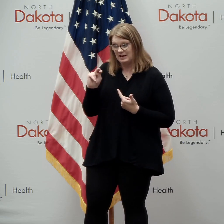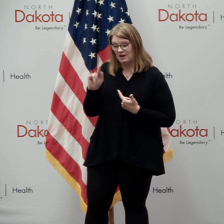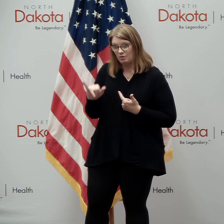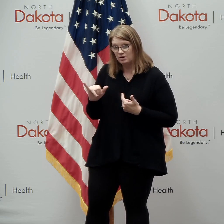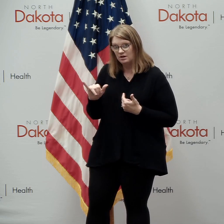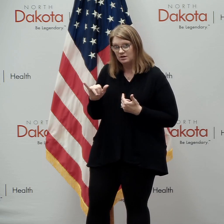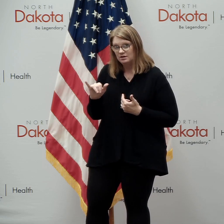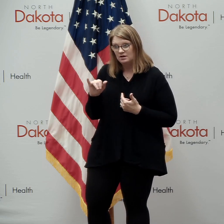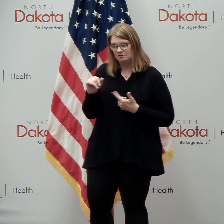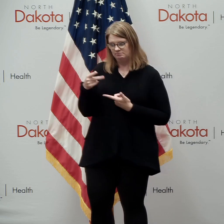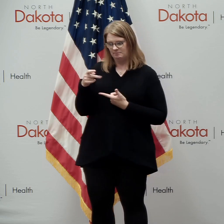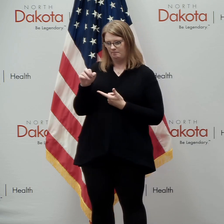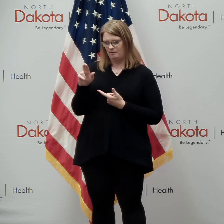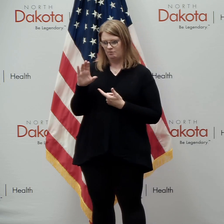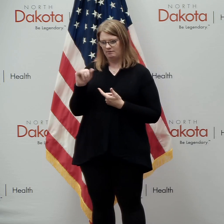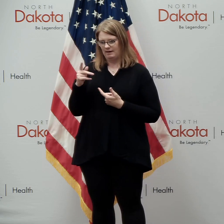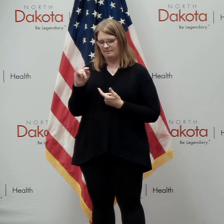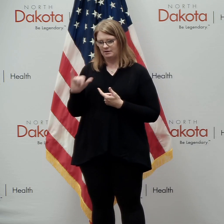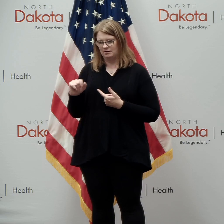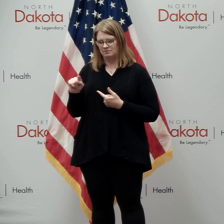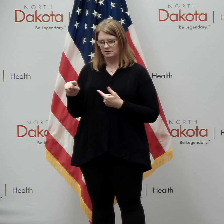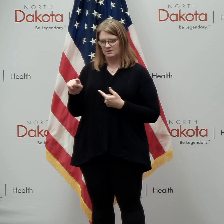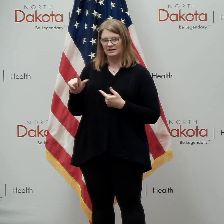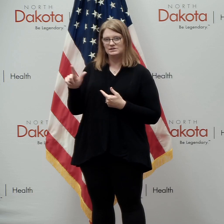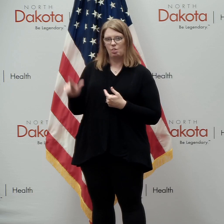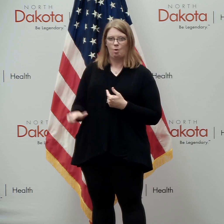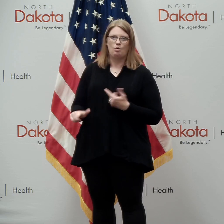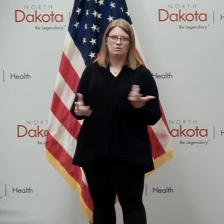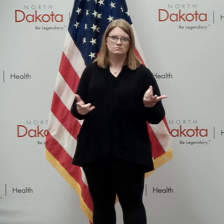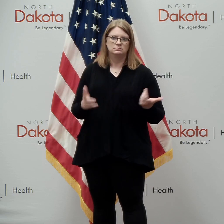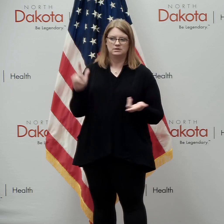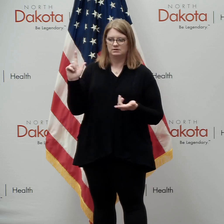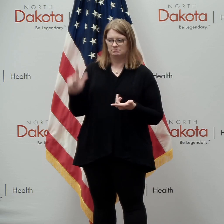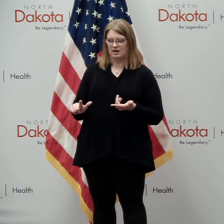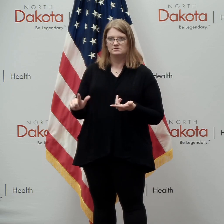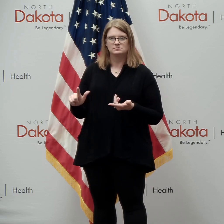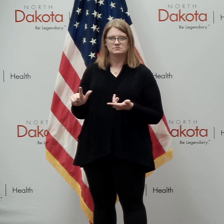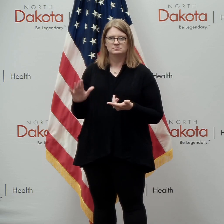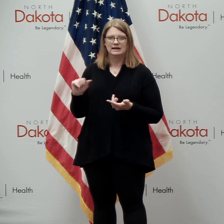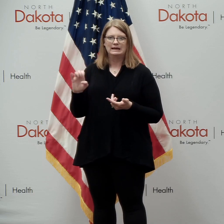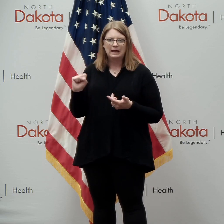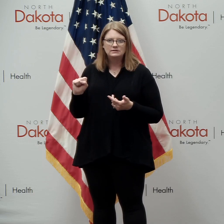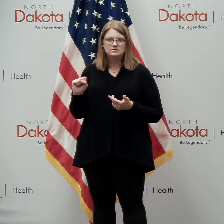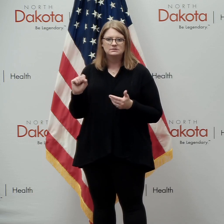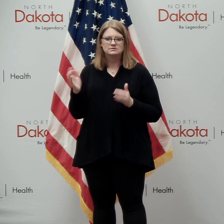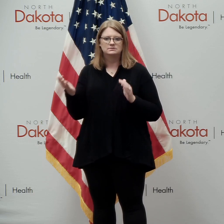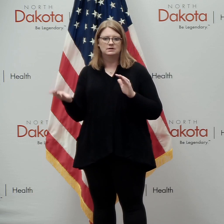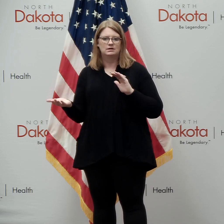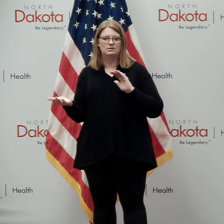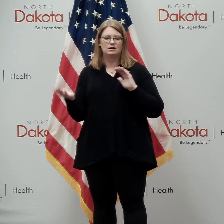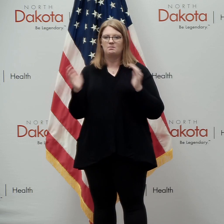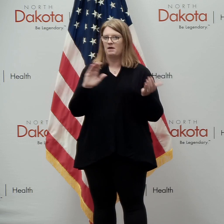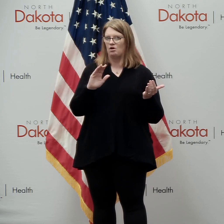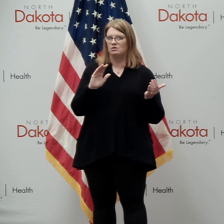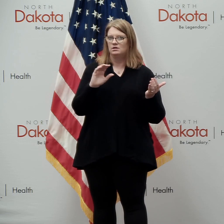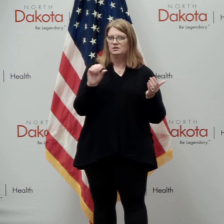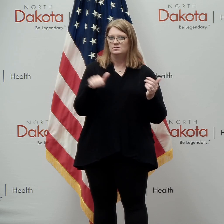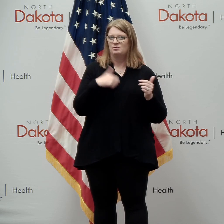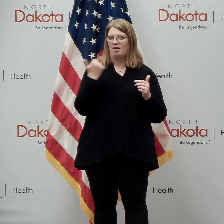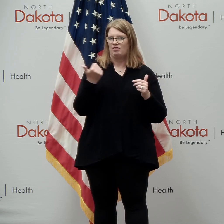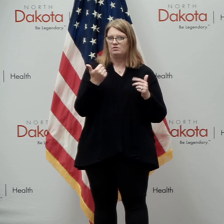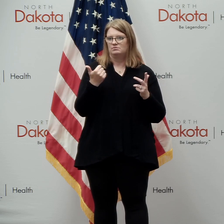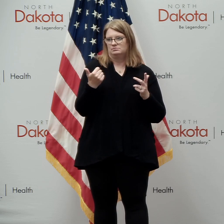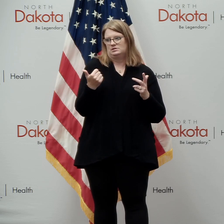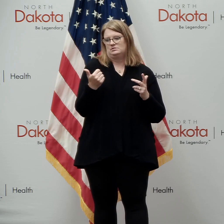capita basis, it's actually lower. There's less cases per capita in Cass County than there are in many of our other lower